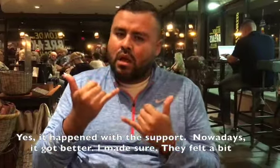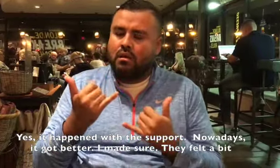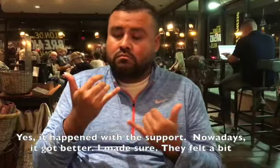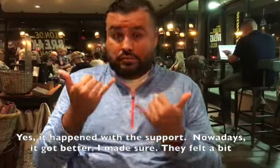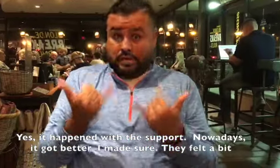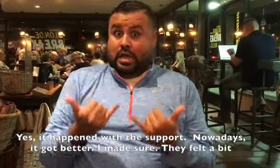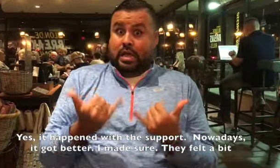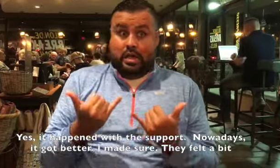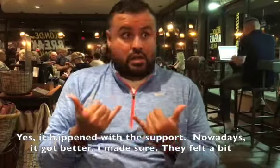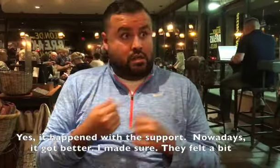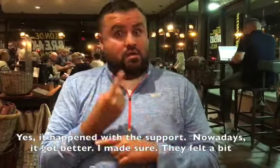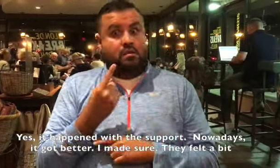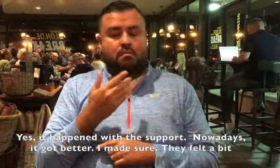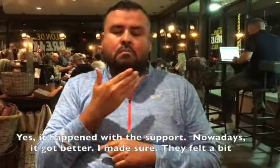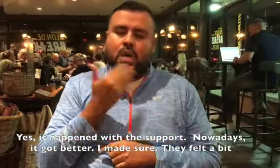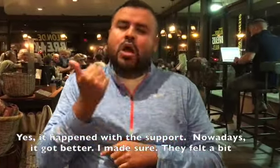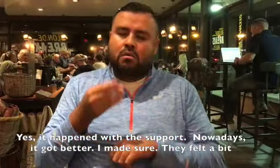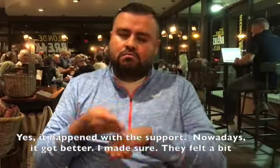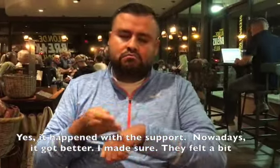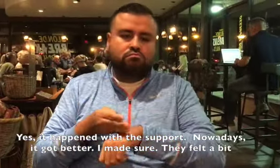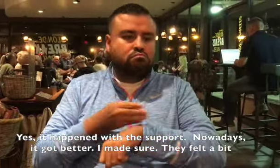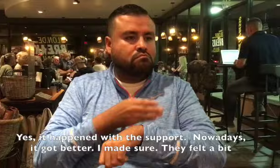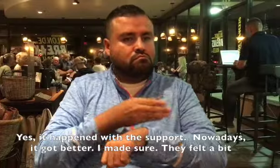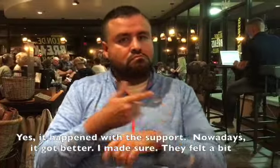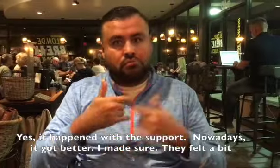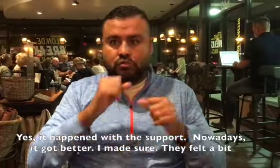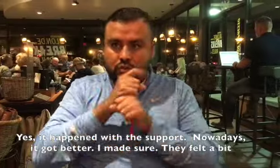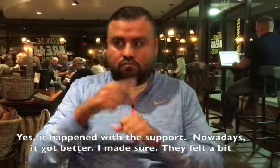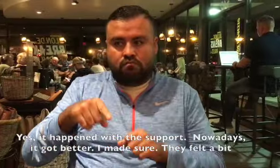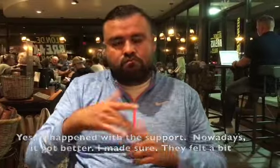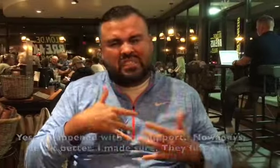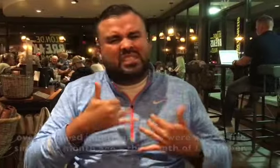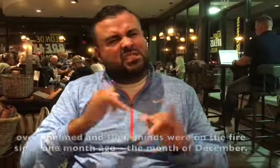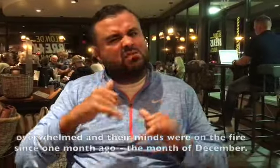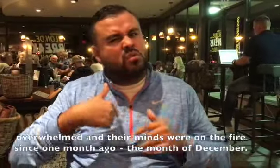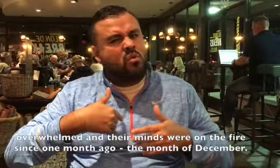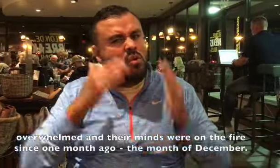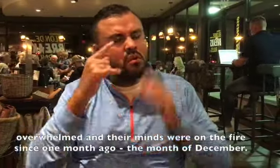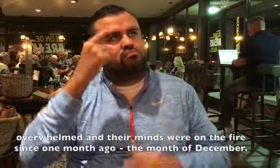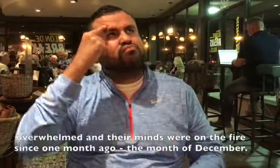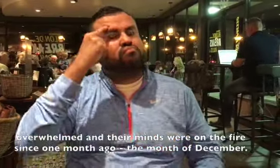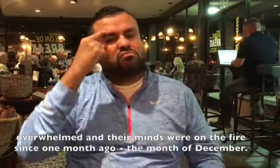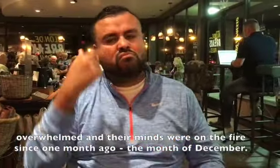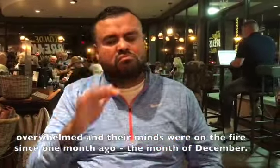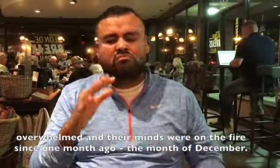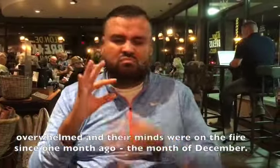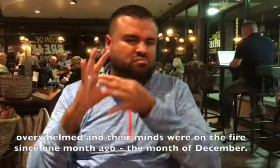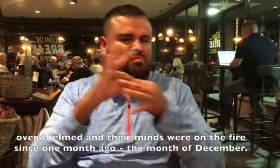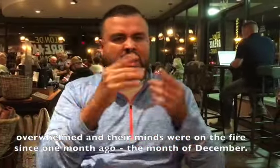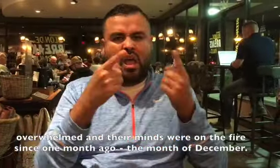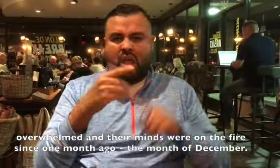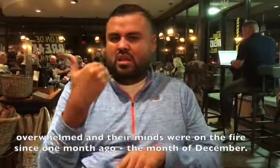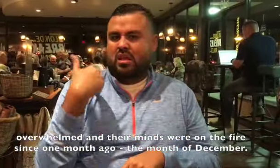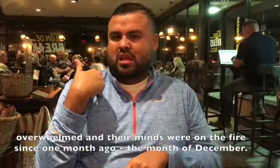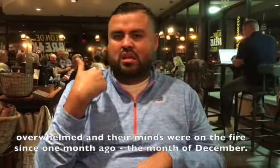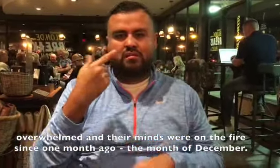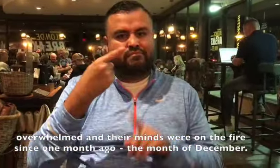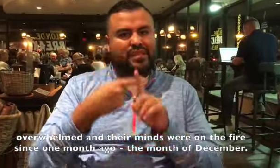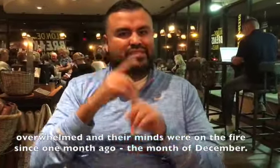made sure they felt a bit overwhelmed, and their minds were on the fire